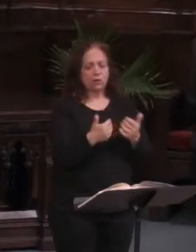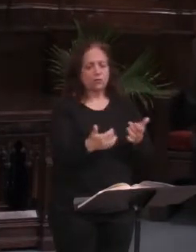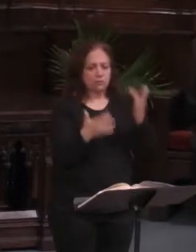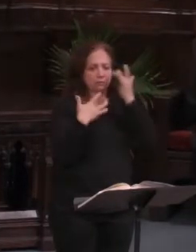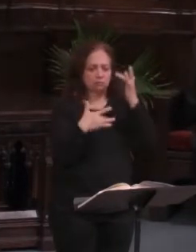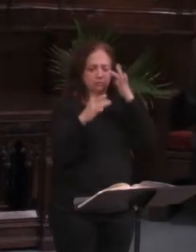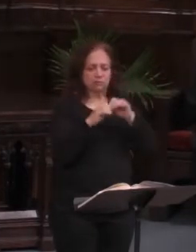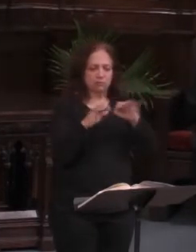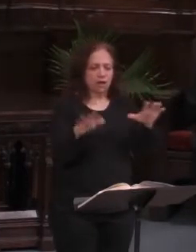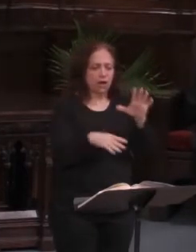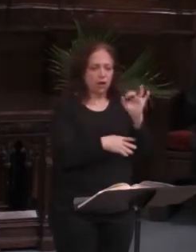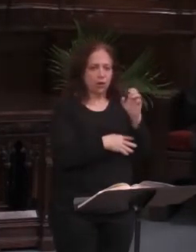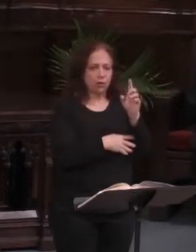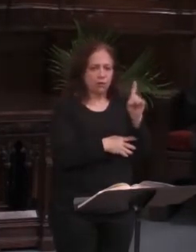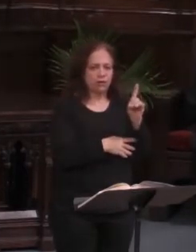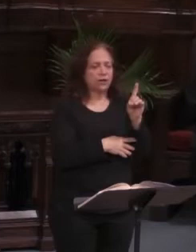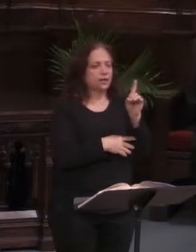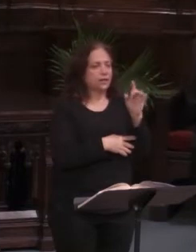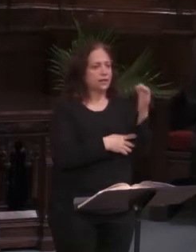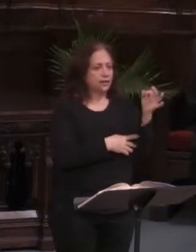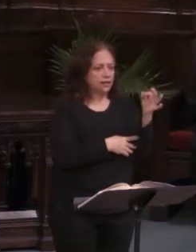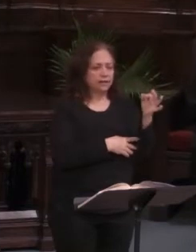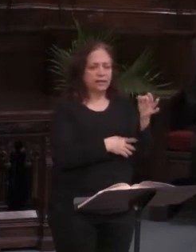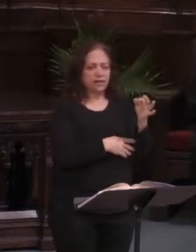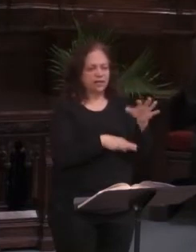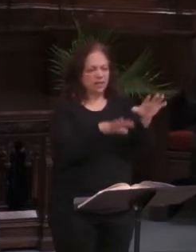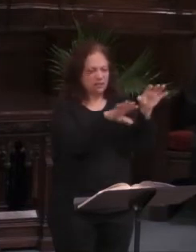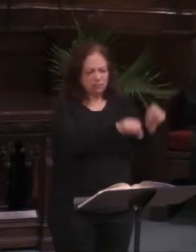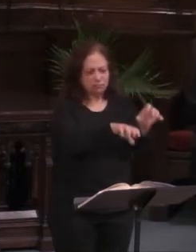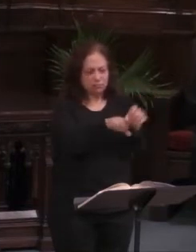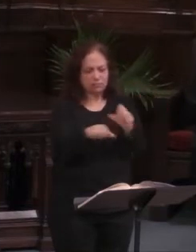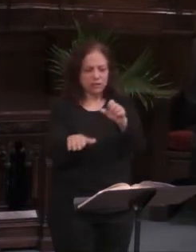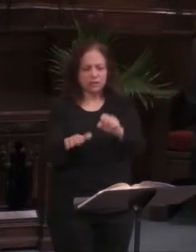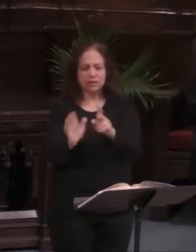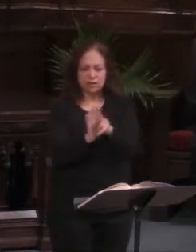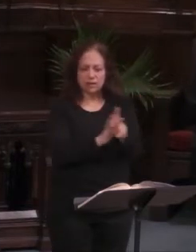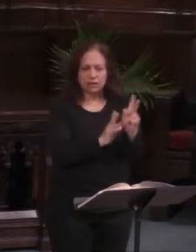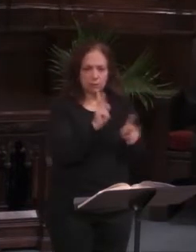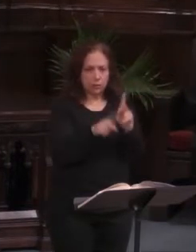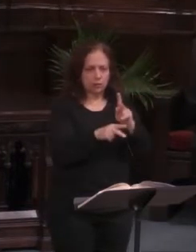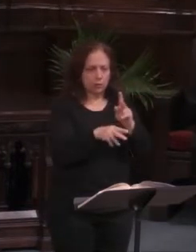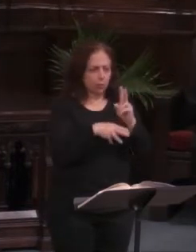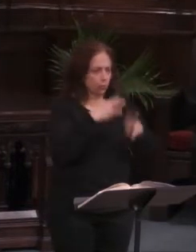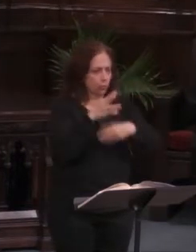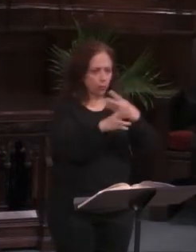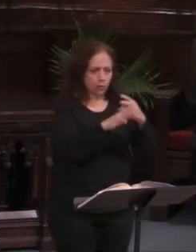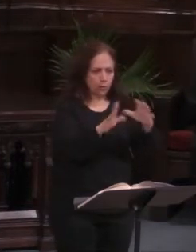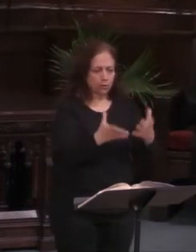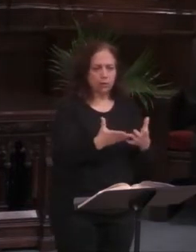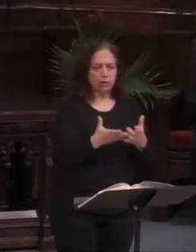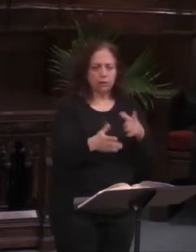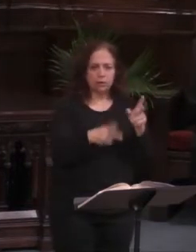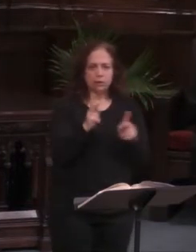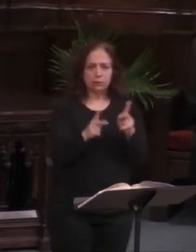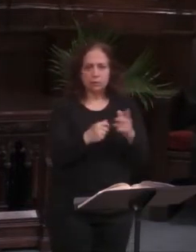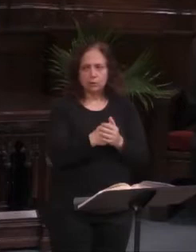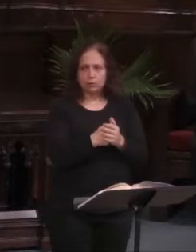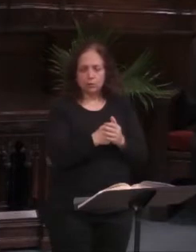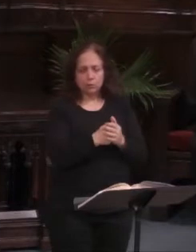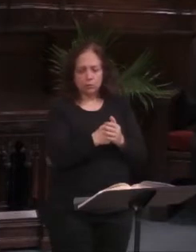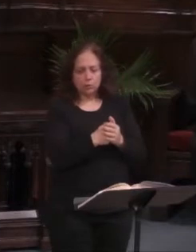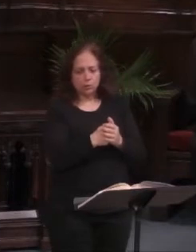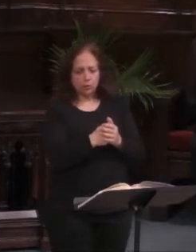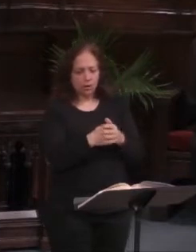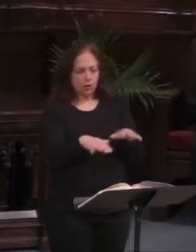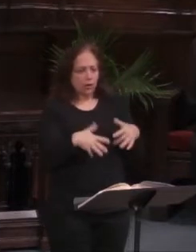virus is ravaging human beings around the globe. People are afraid, and they